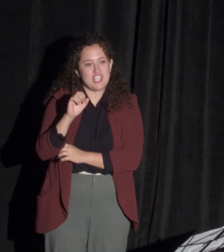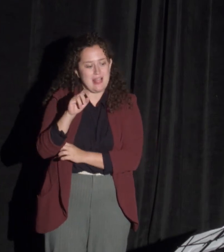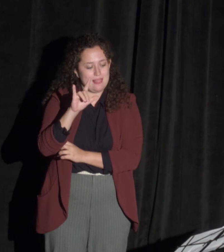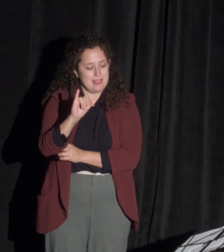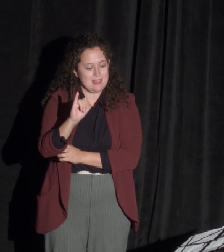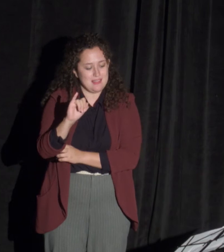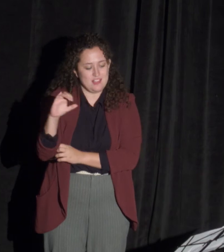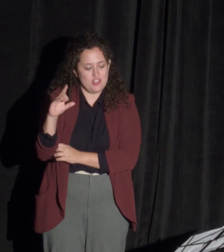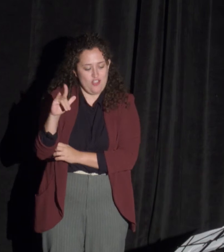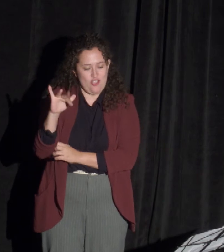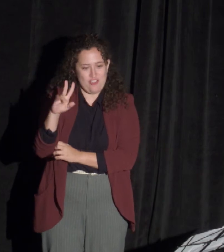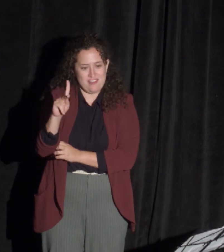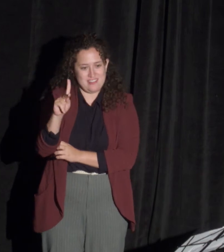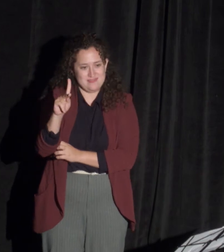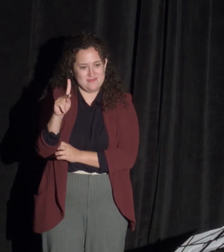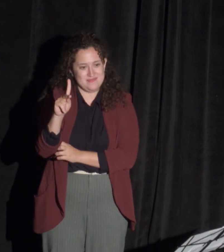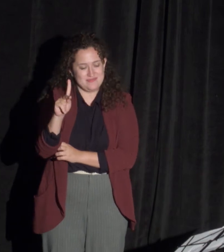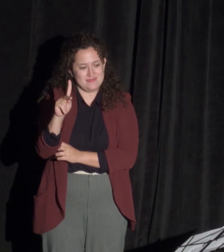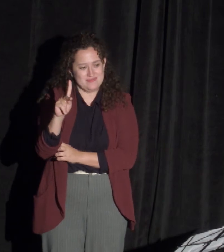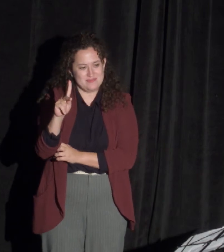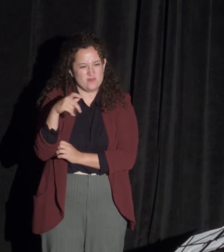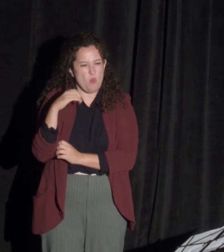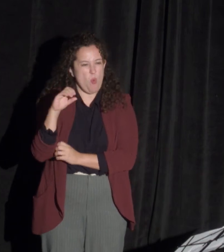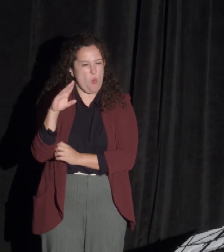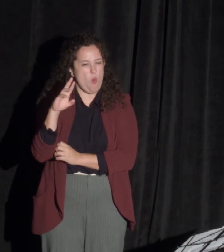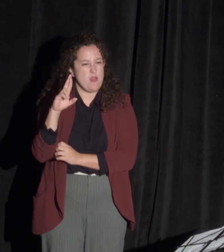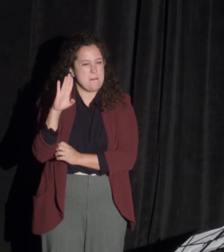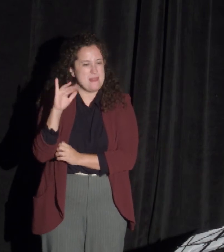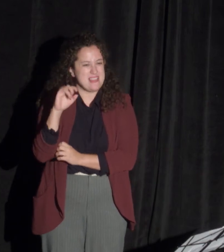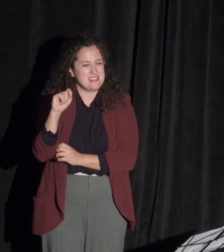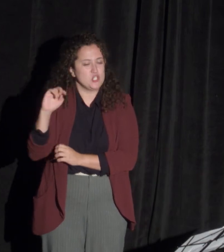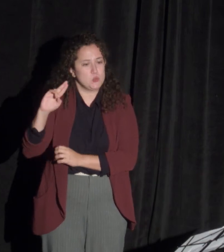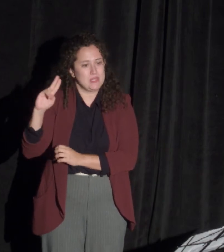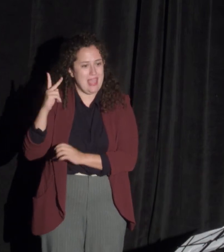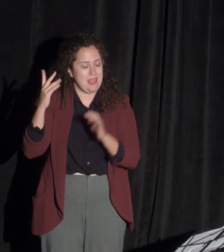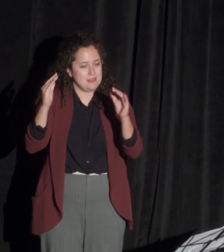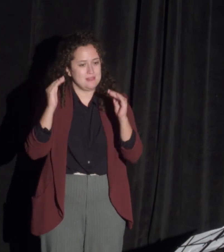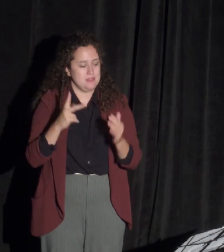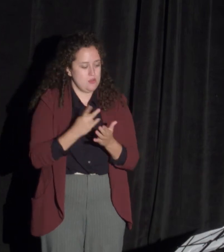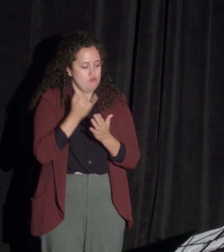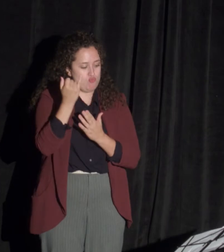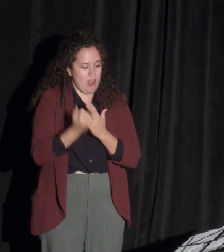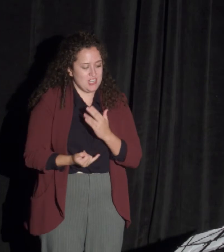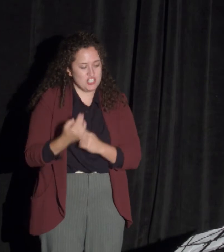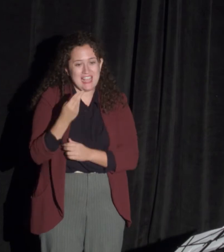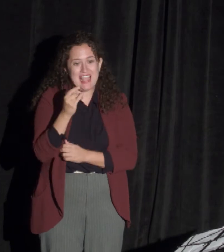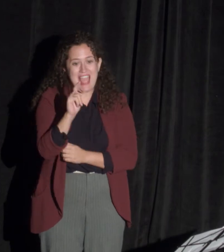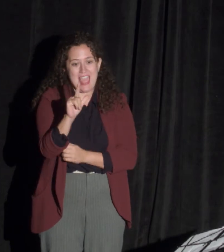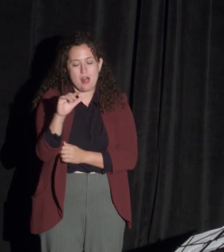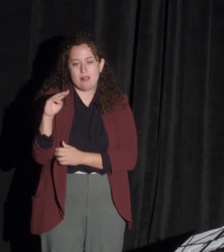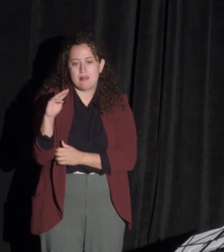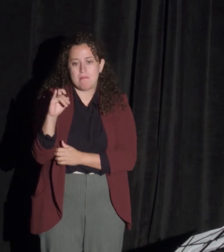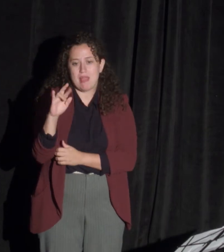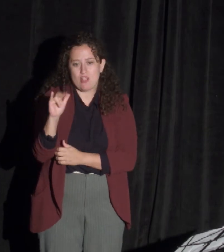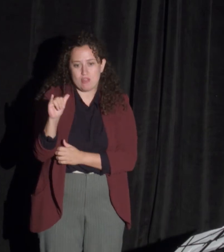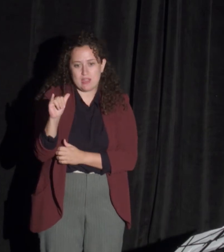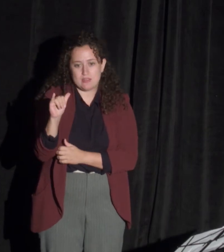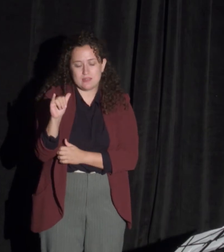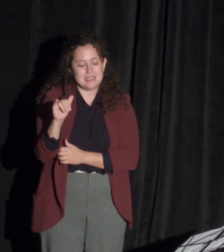Tor.com, Orbit, UK. Project Hail Mary by Andy Weir,